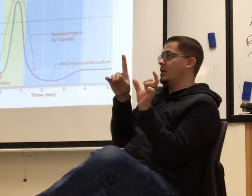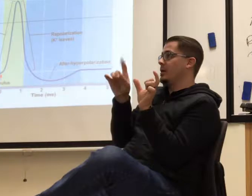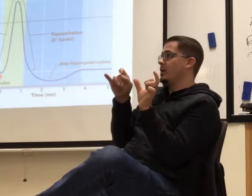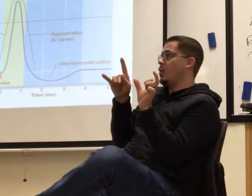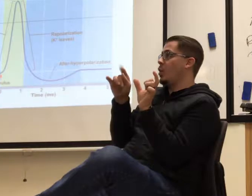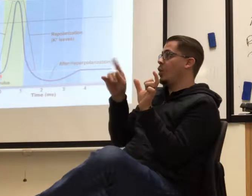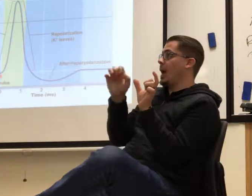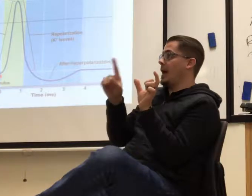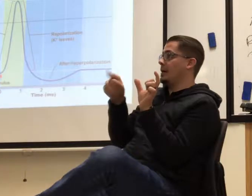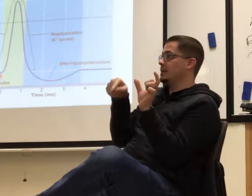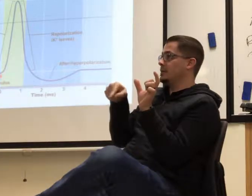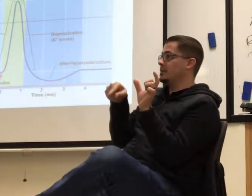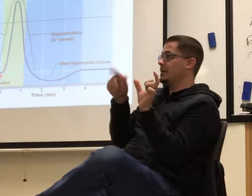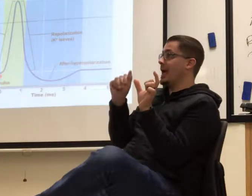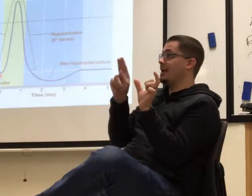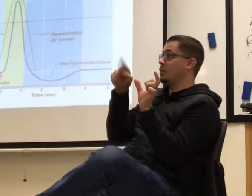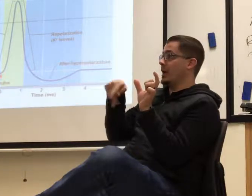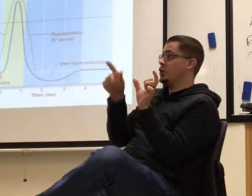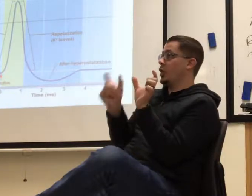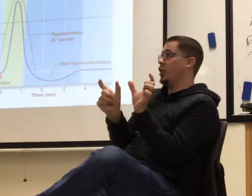action potential.